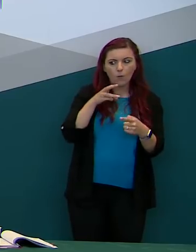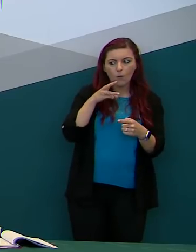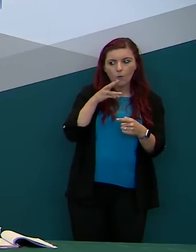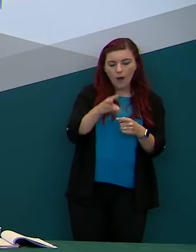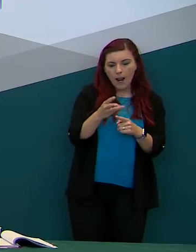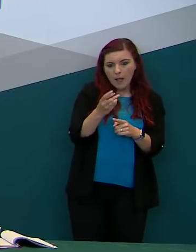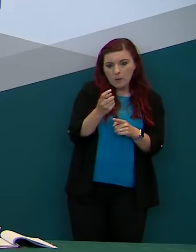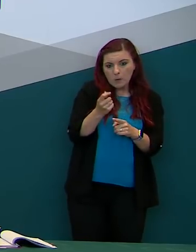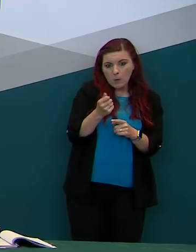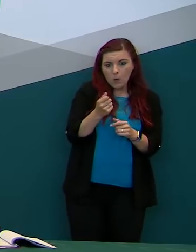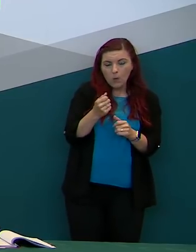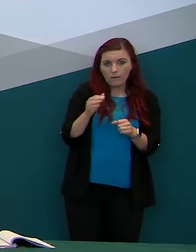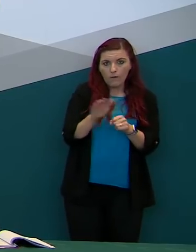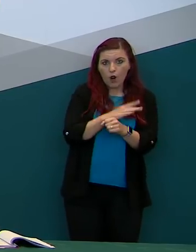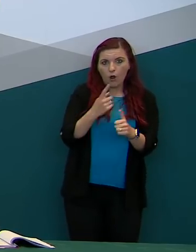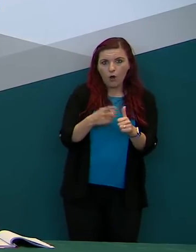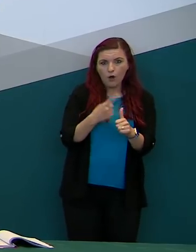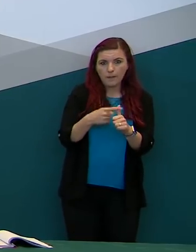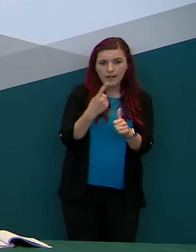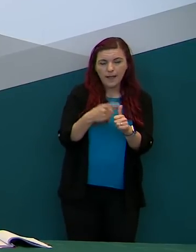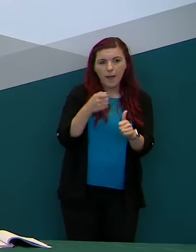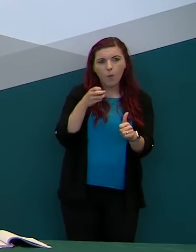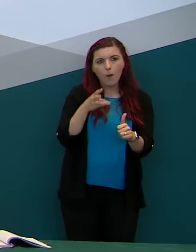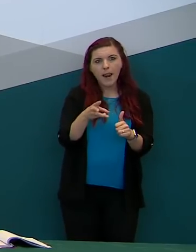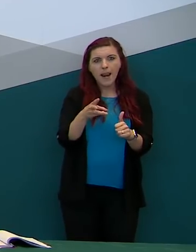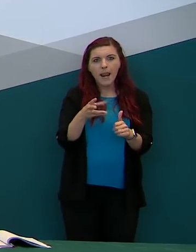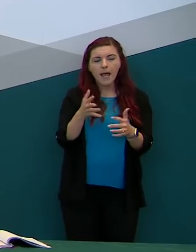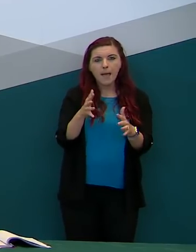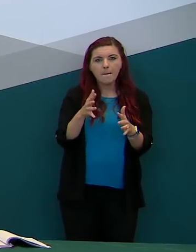close contacts, and that would be